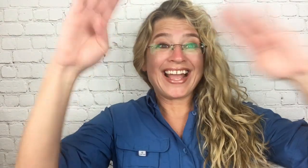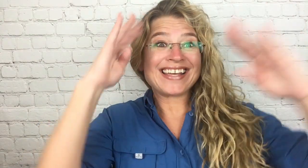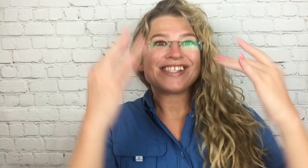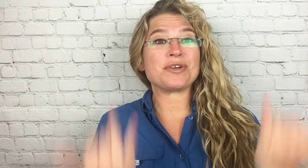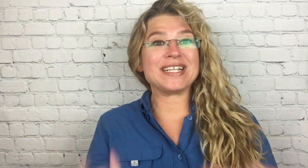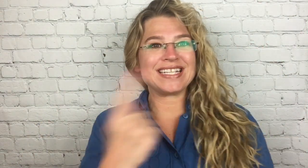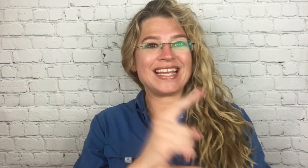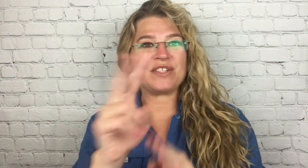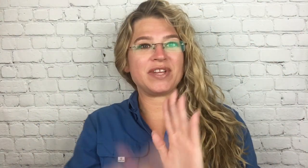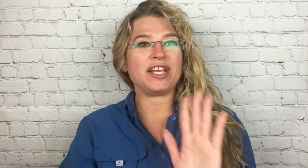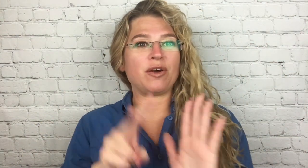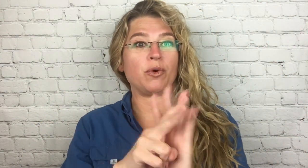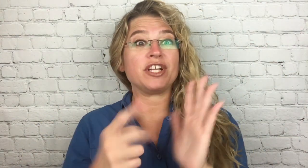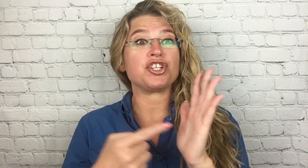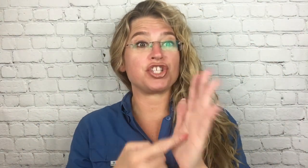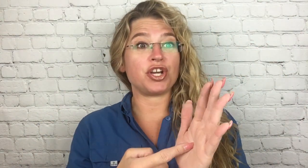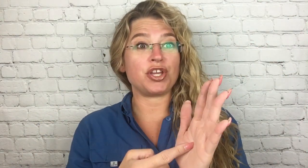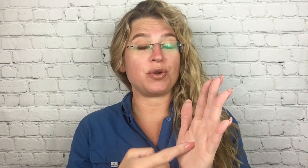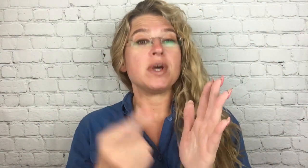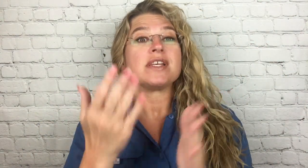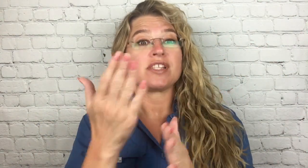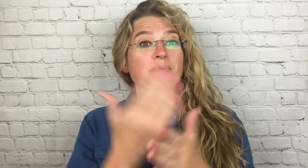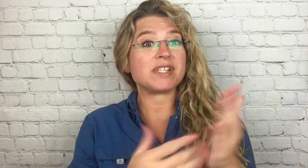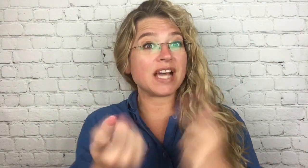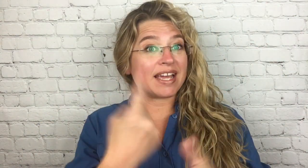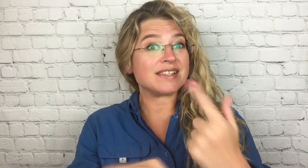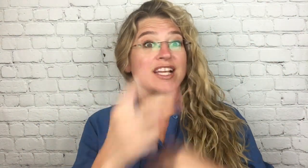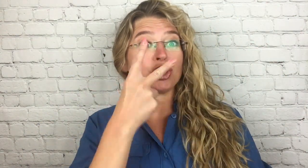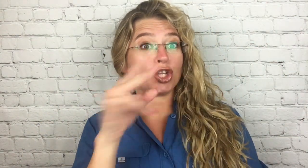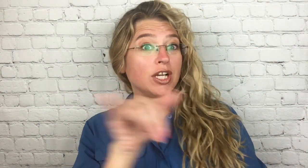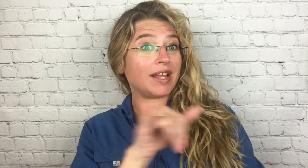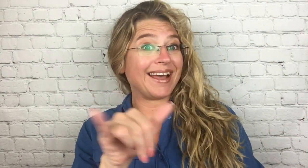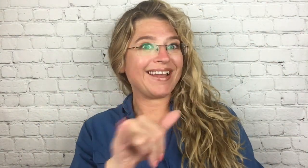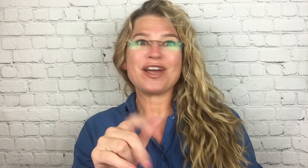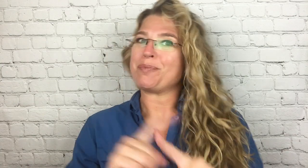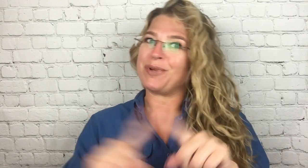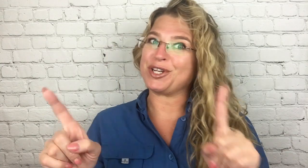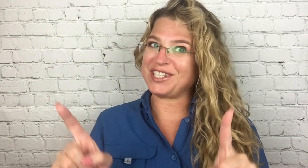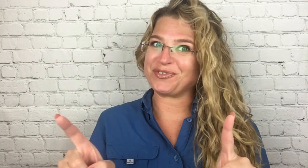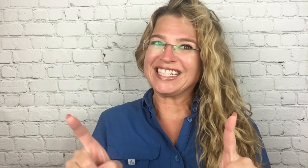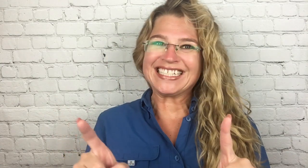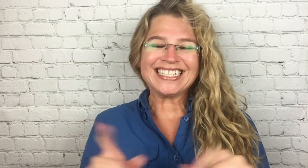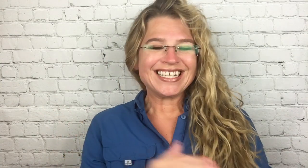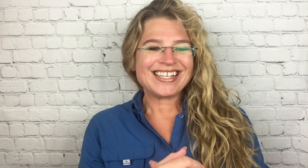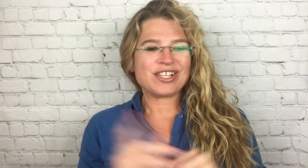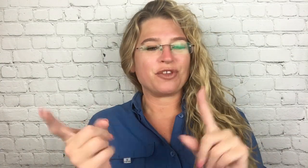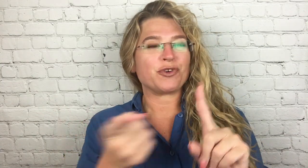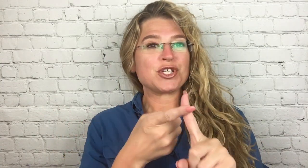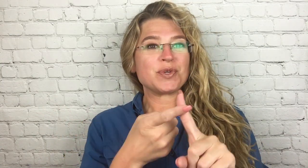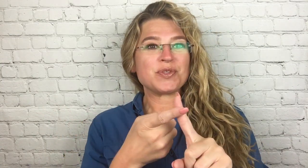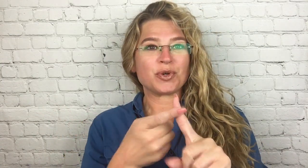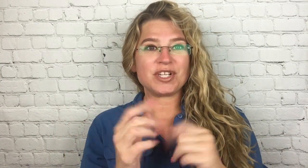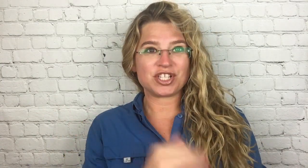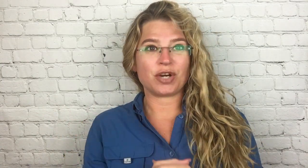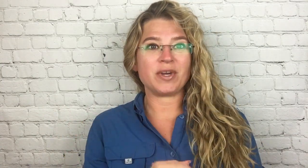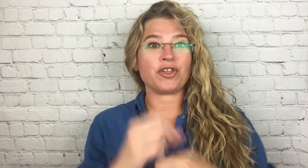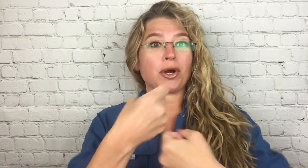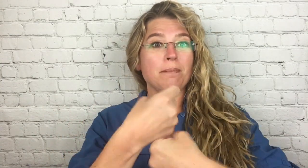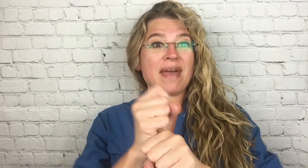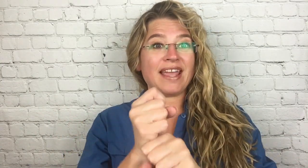Hey guys, so in today's video I wanted to show you some signs that look alike but are different. So the first ones we're going to start with are make